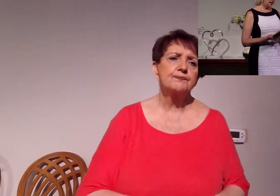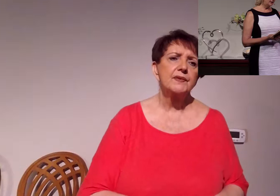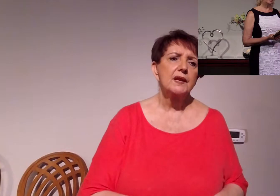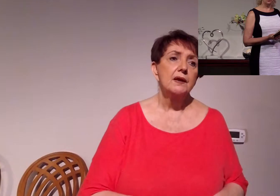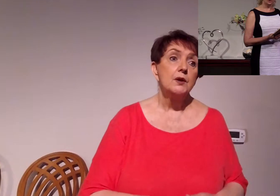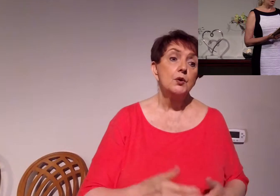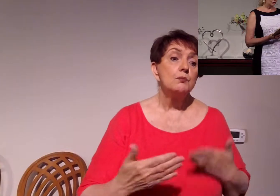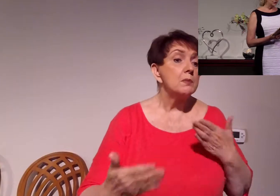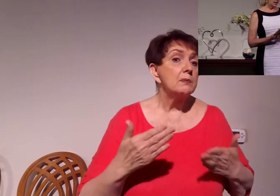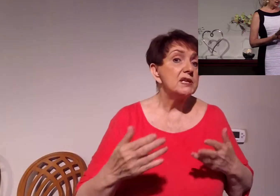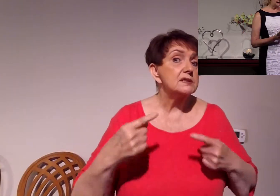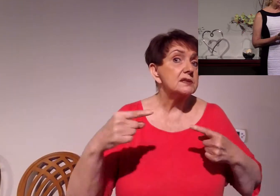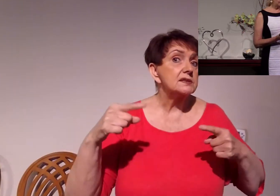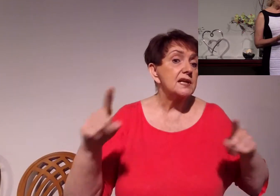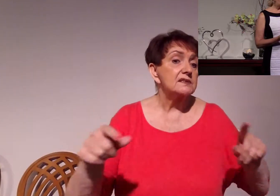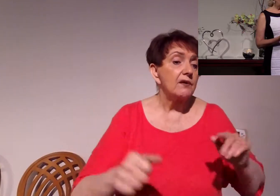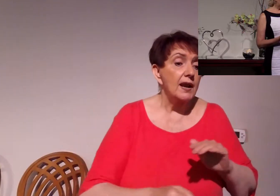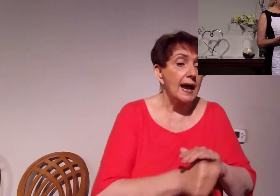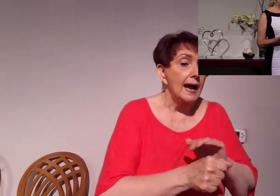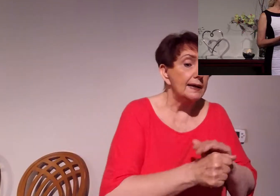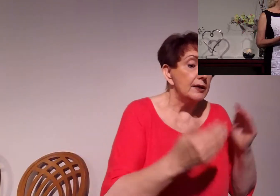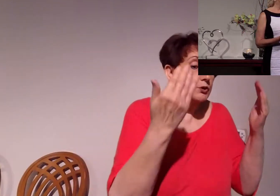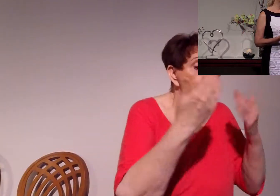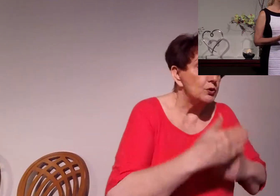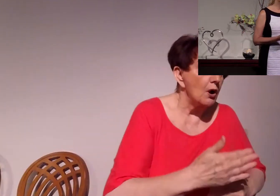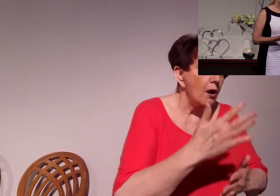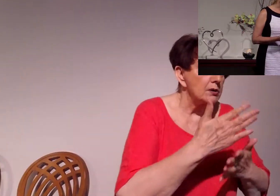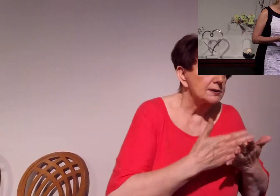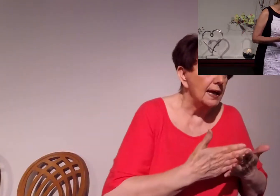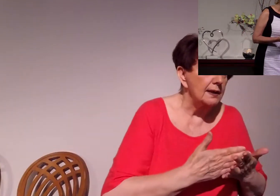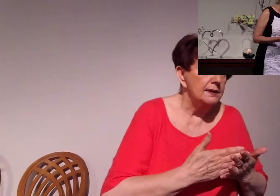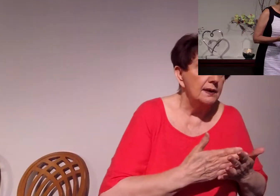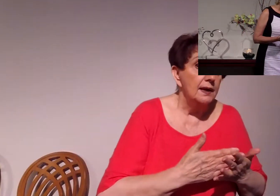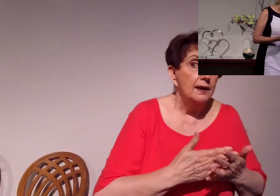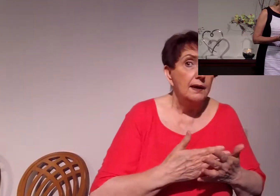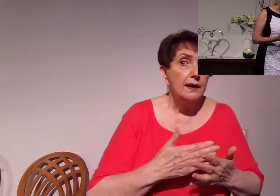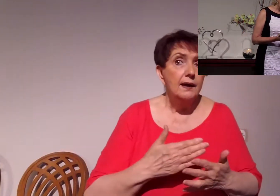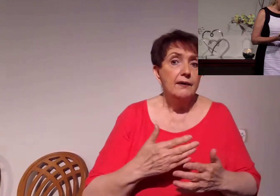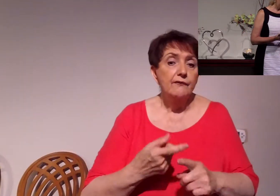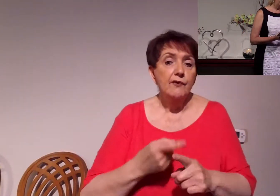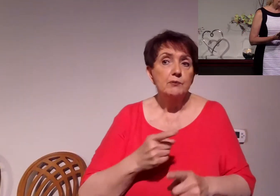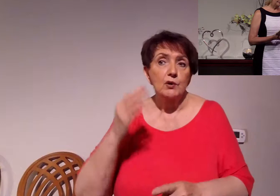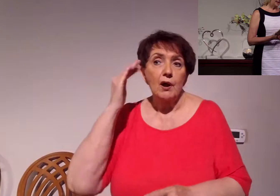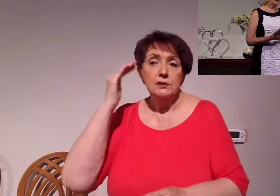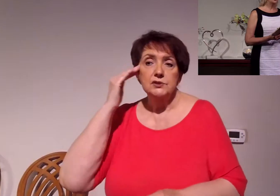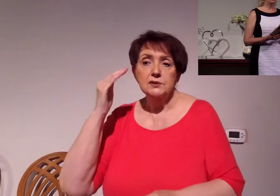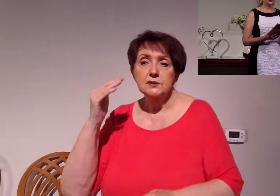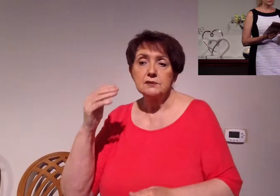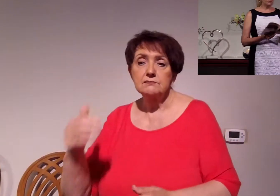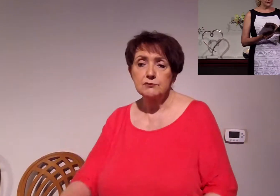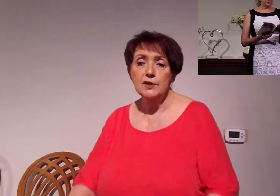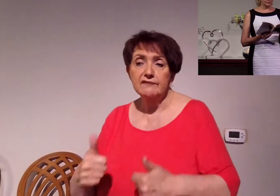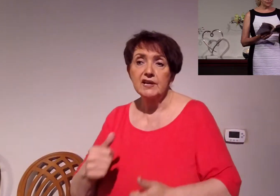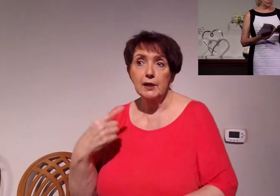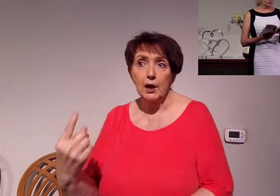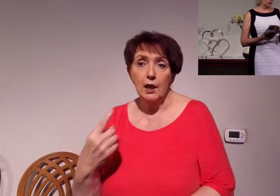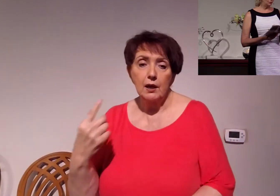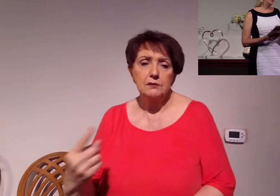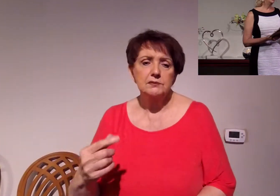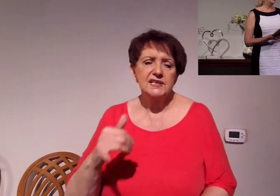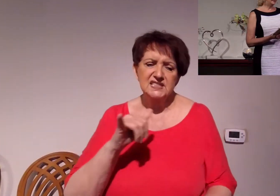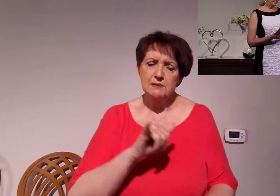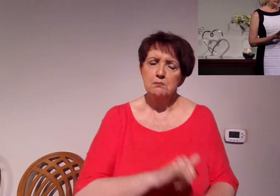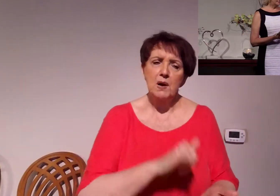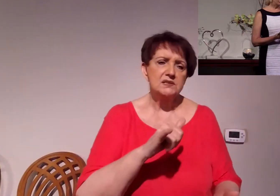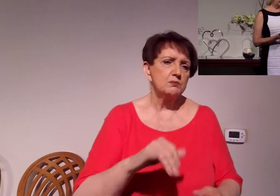successful in hiding our dark side from our conscious awareness while living alone, it is almost impossible to do